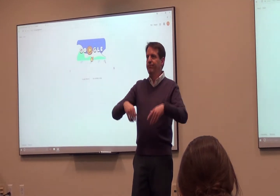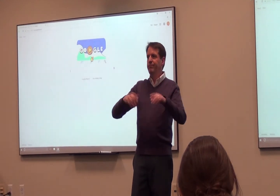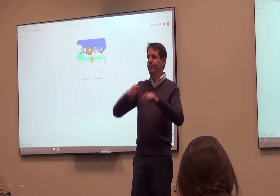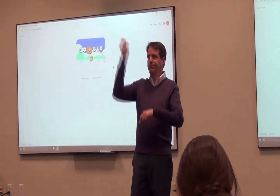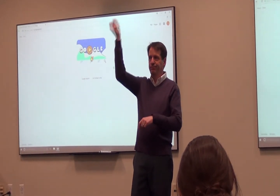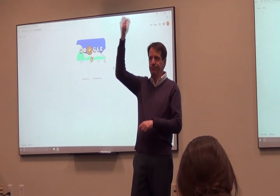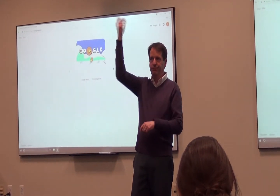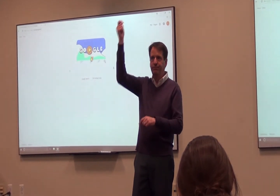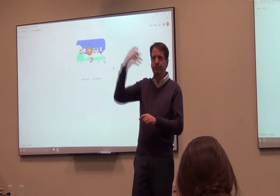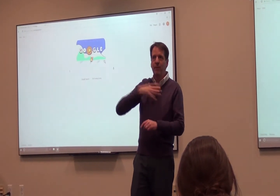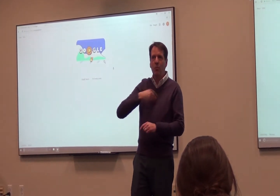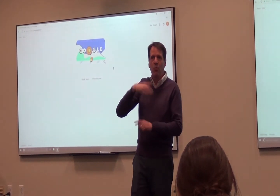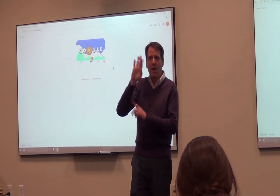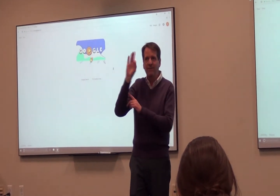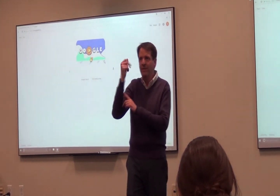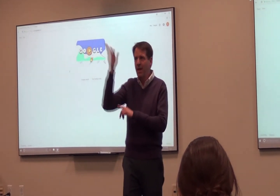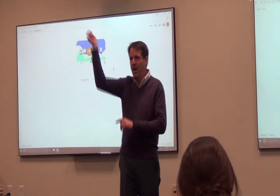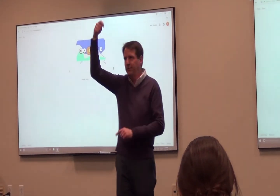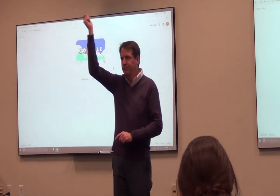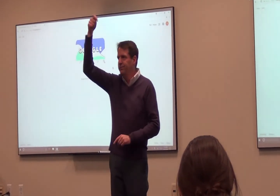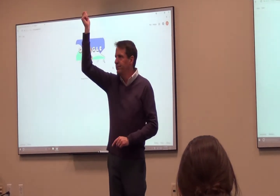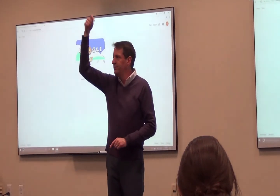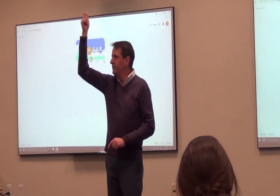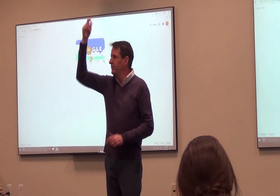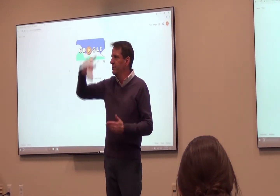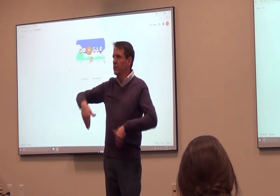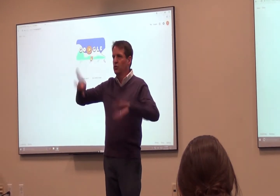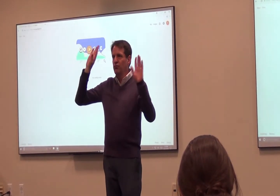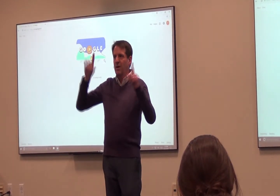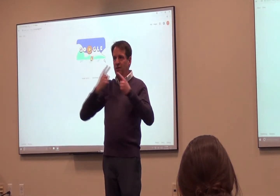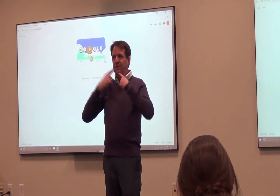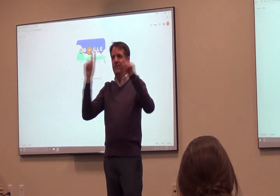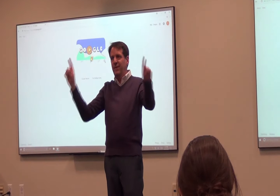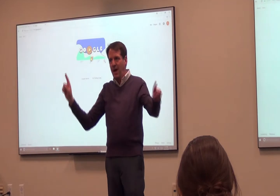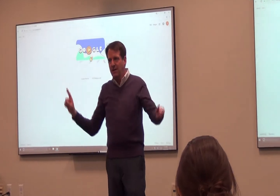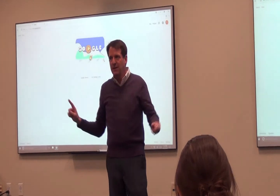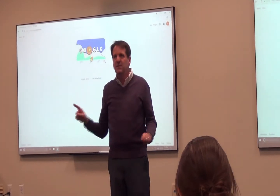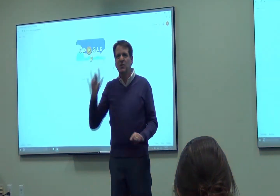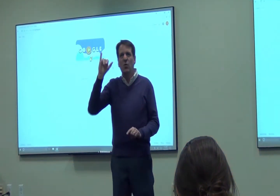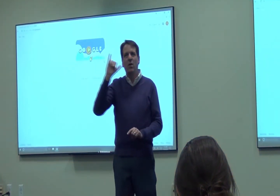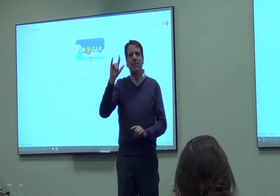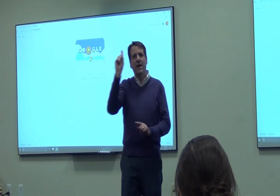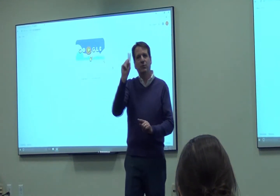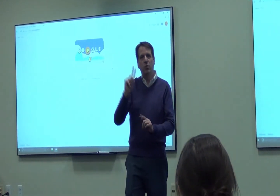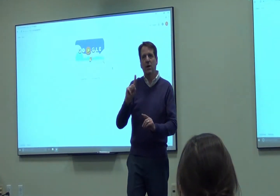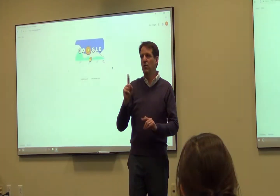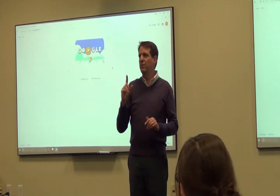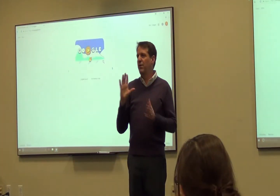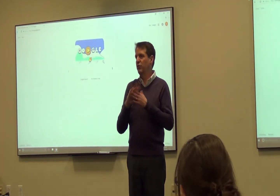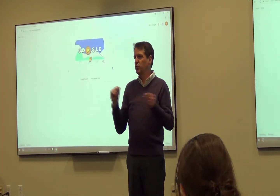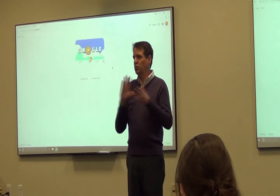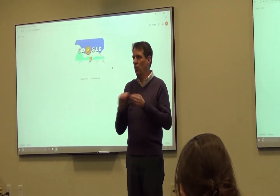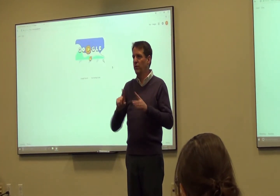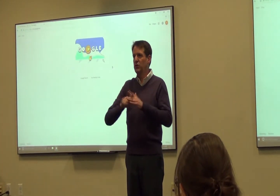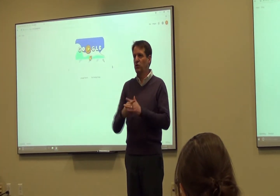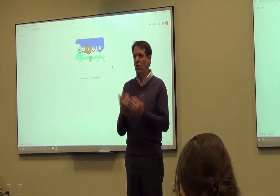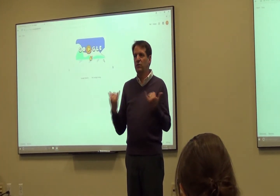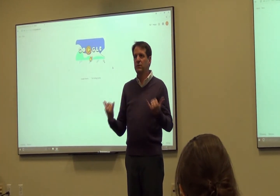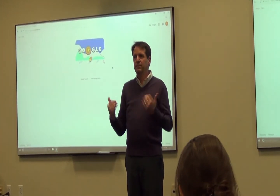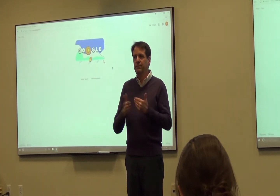much ended. Japan raised the white flag and decided that they were going to stop fighting and surrender.